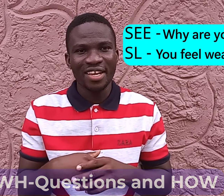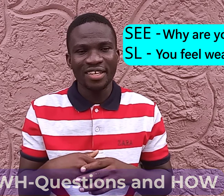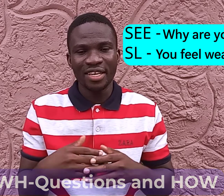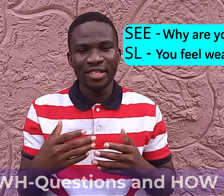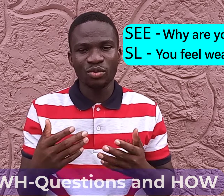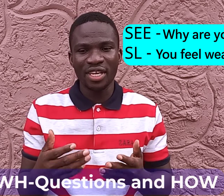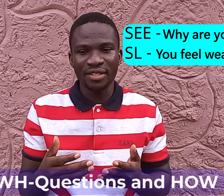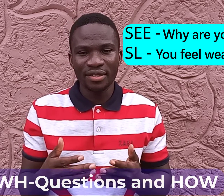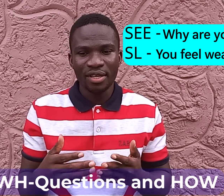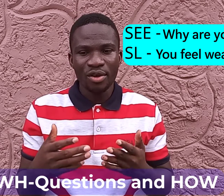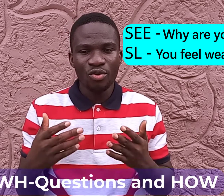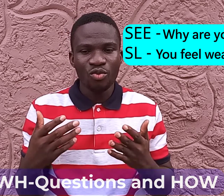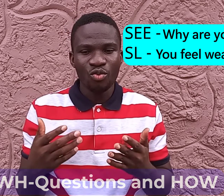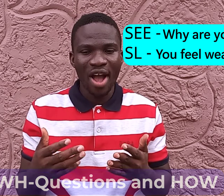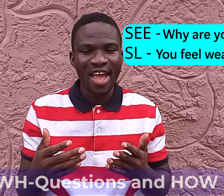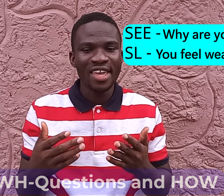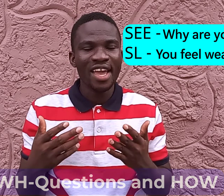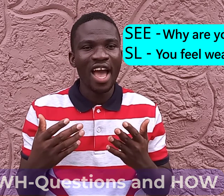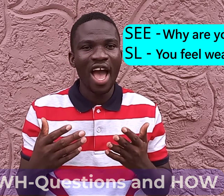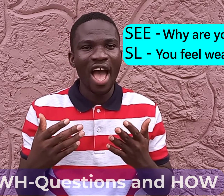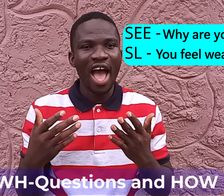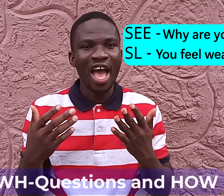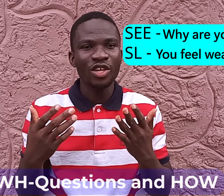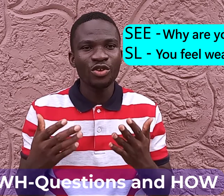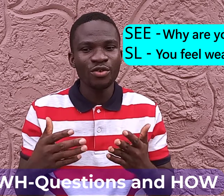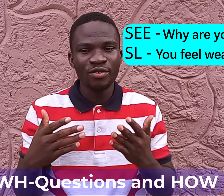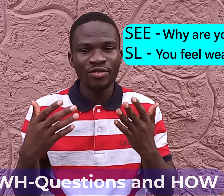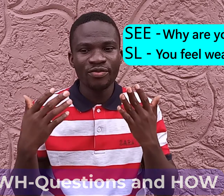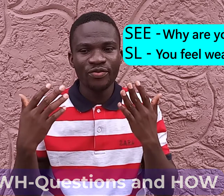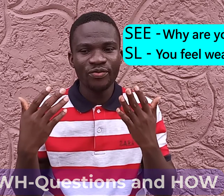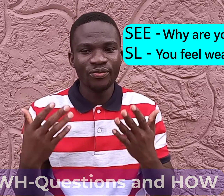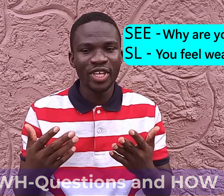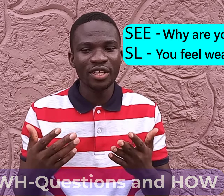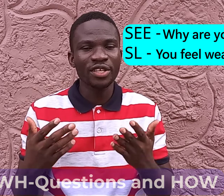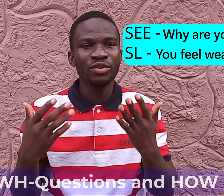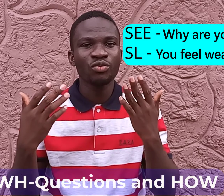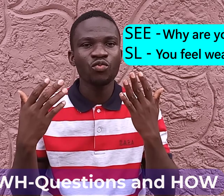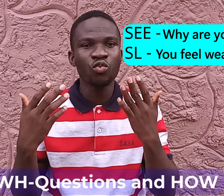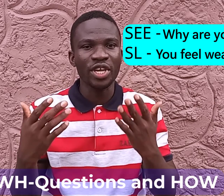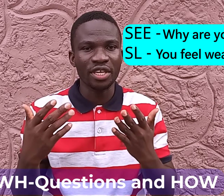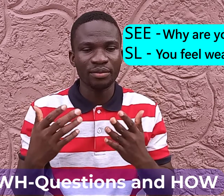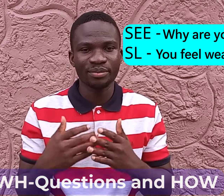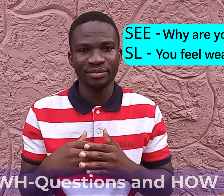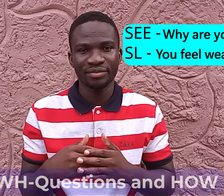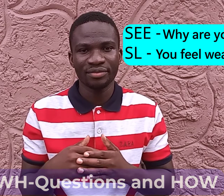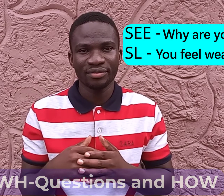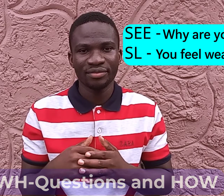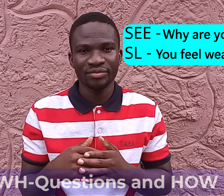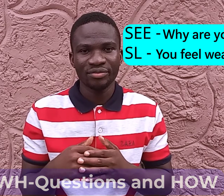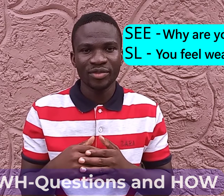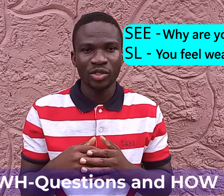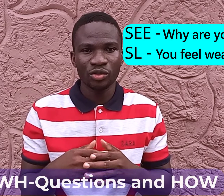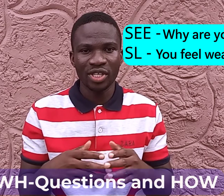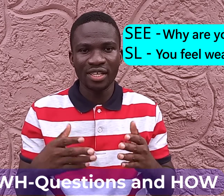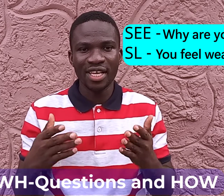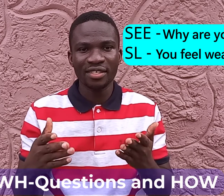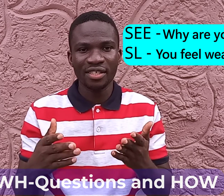The next one is, why are you feeling weak? So the exact English